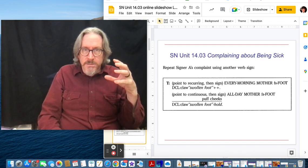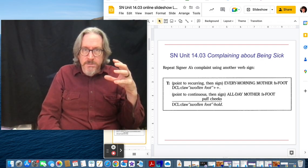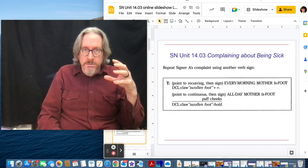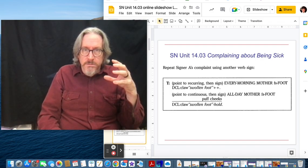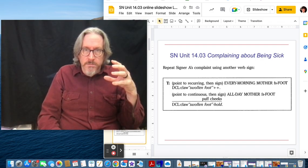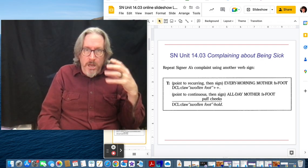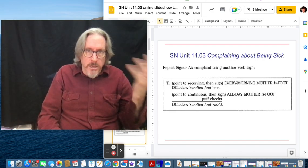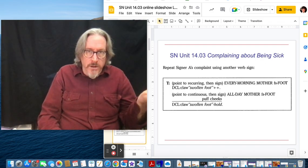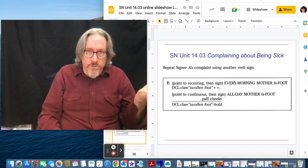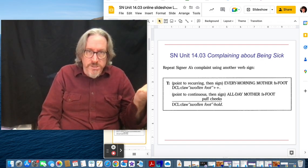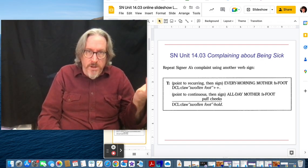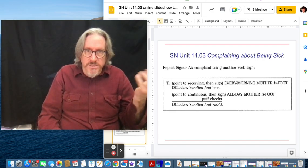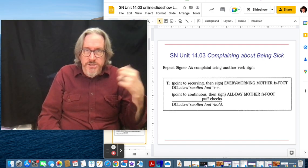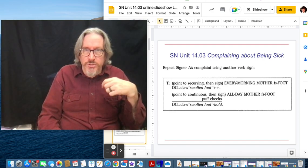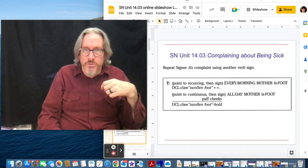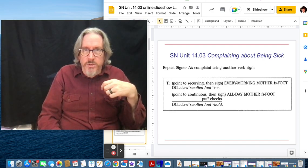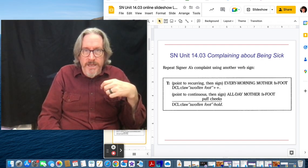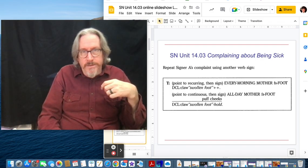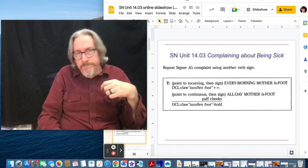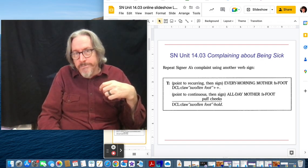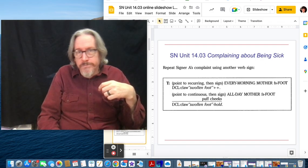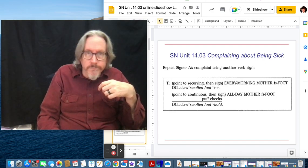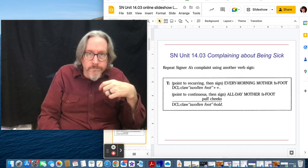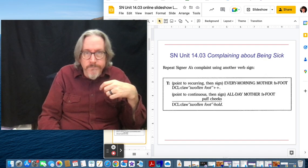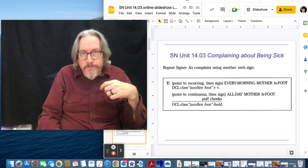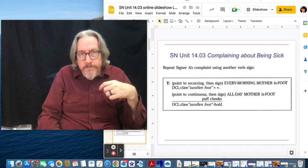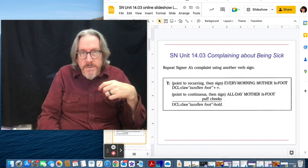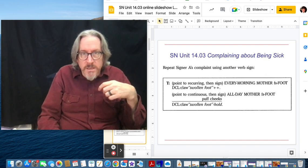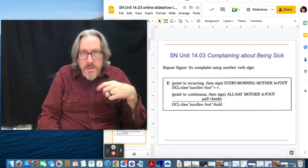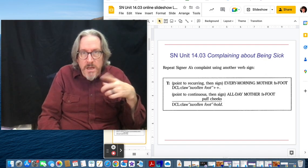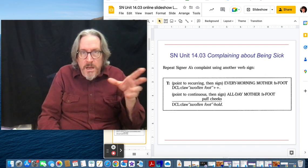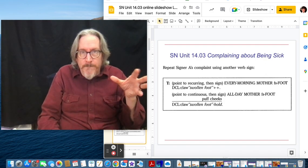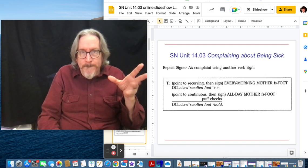And another response to like,